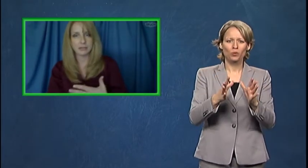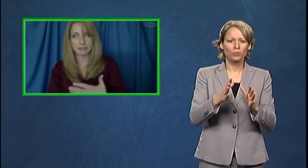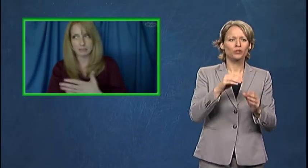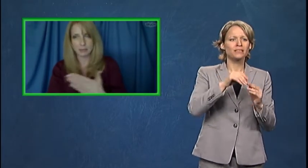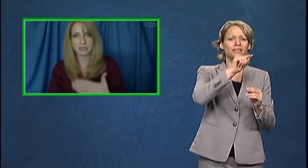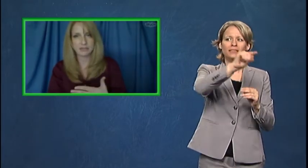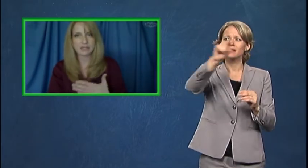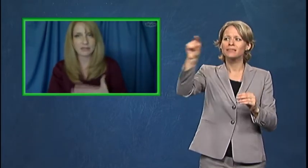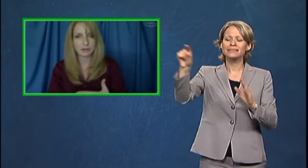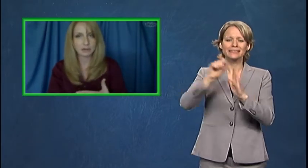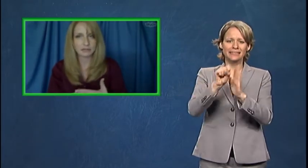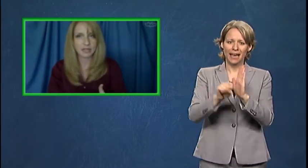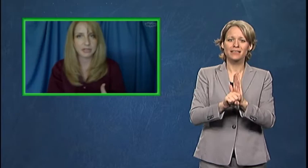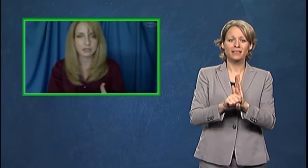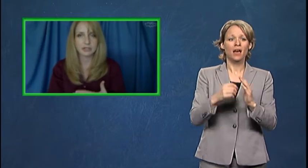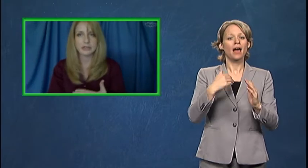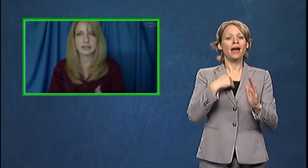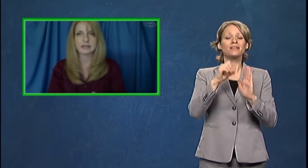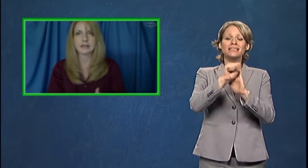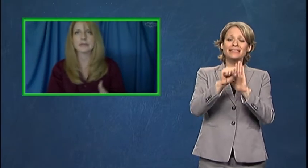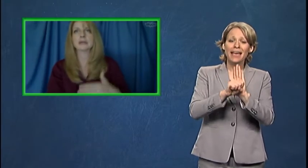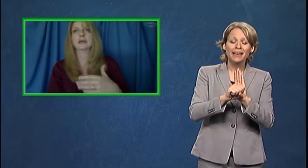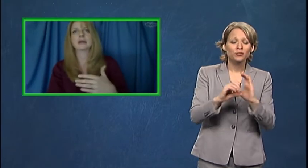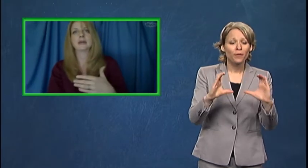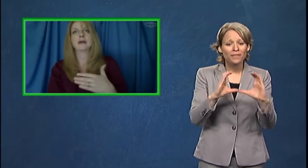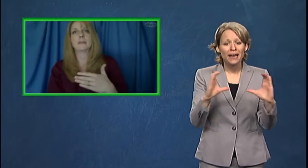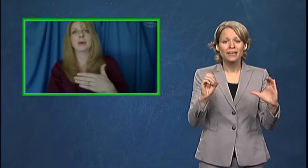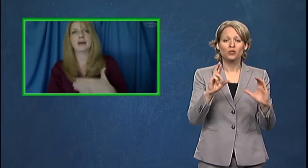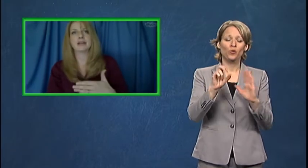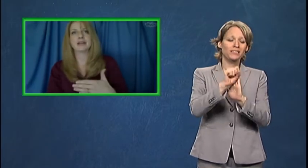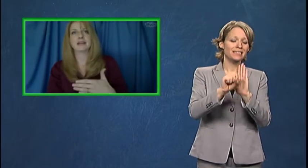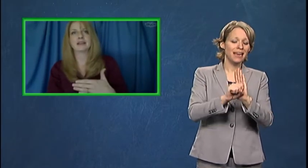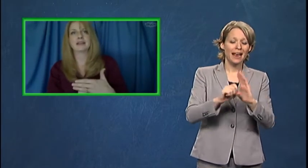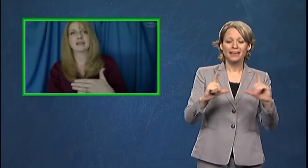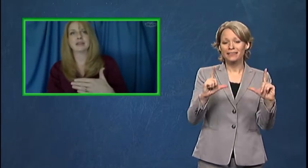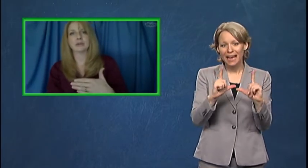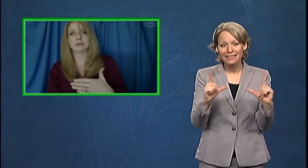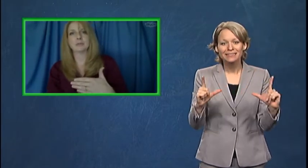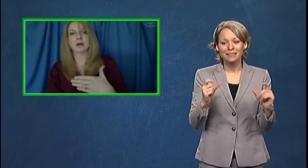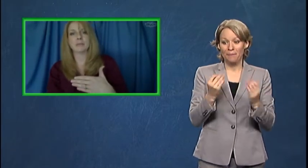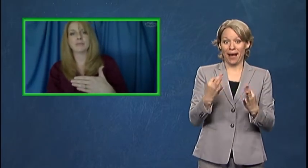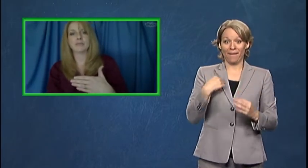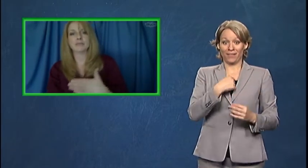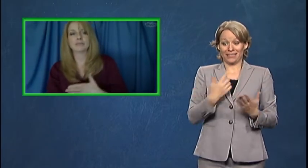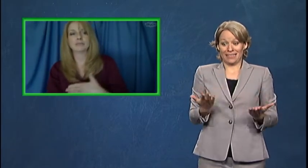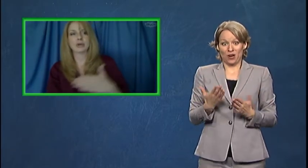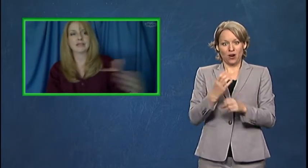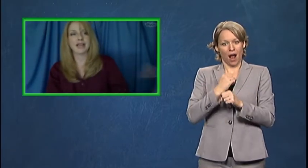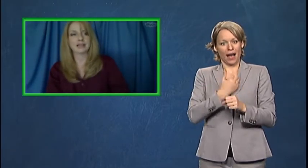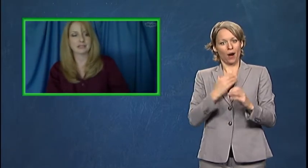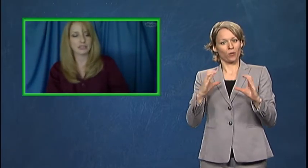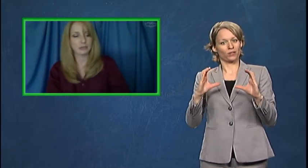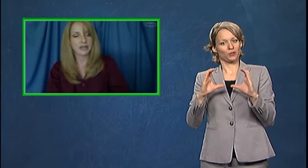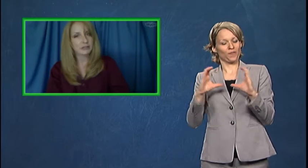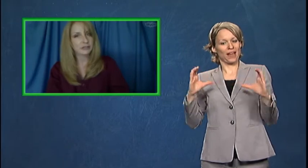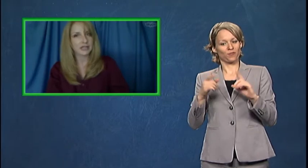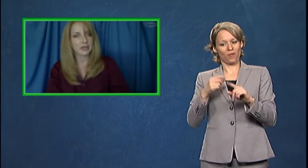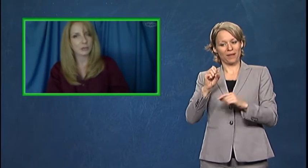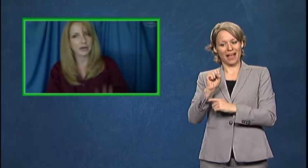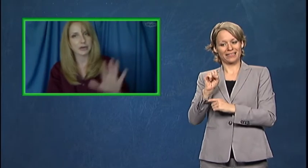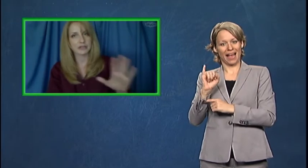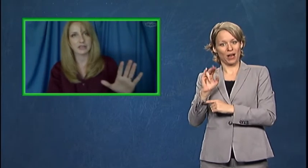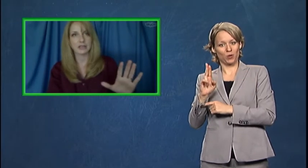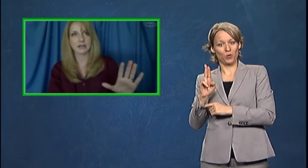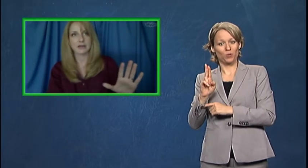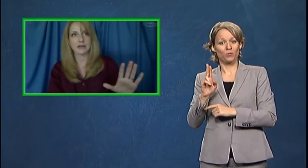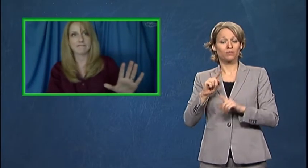and most of us have our certification here at SIU, but you're broadcasting to another state